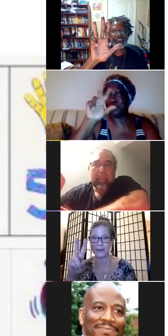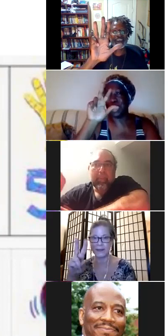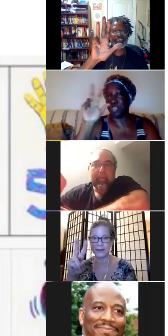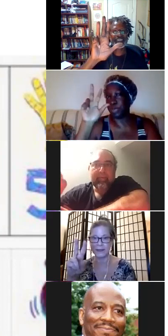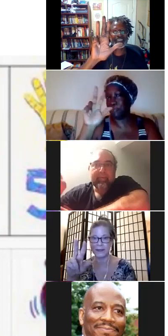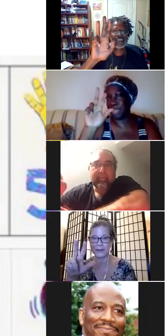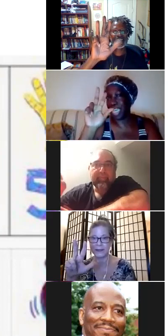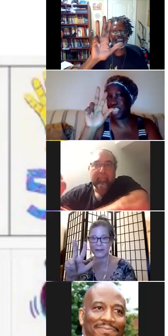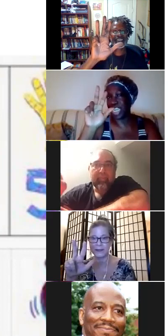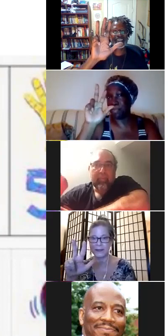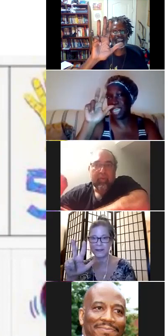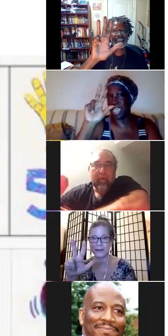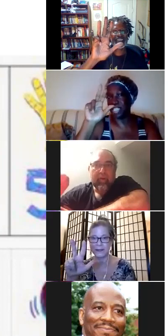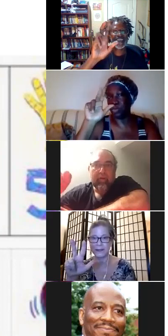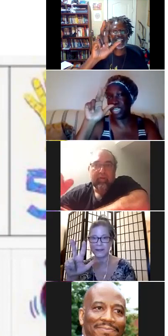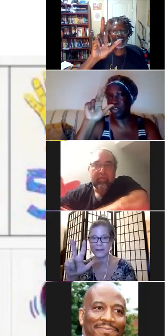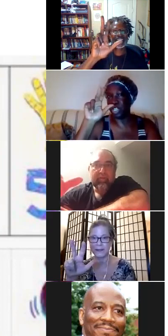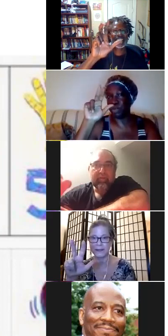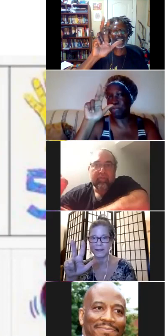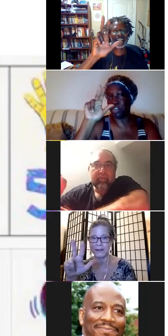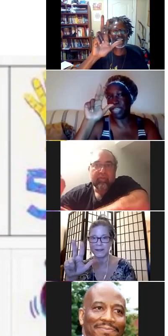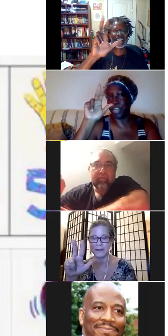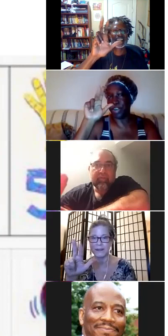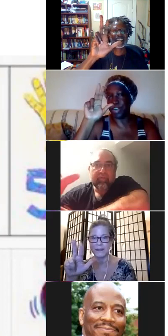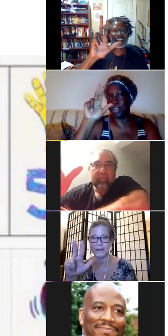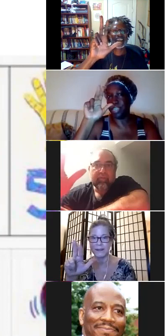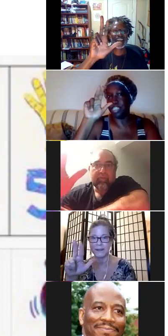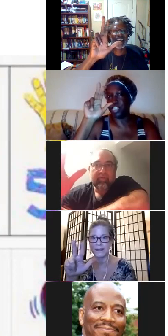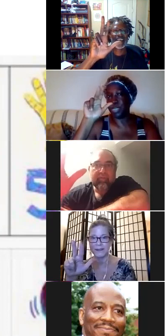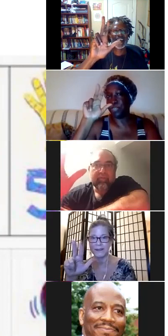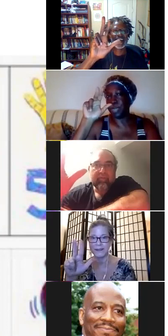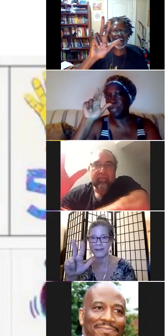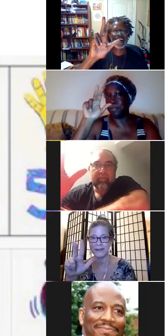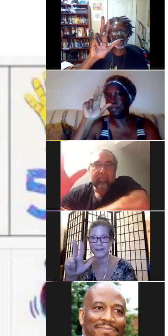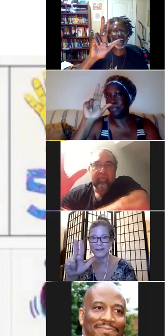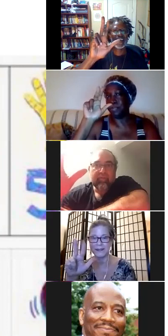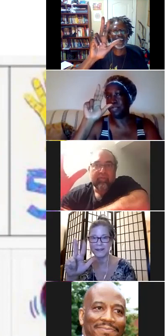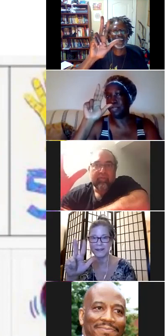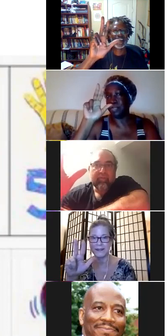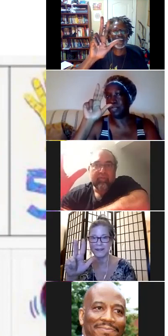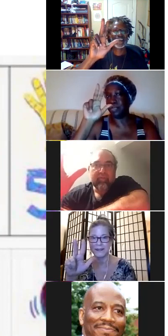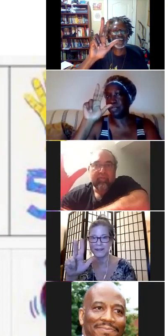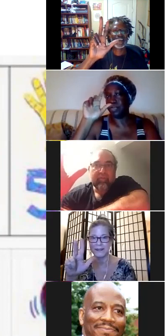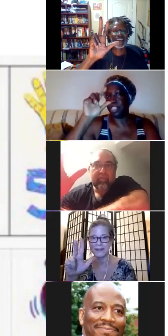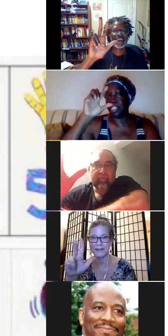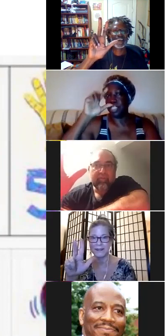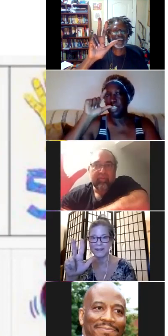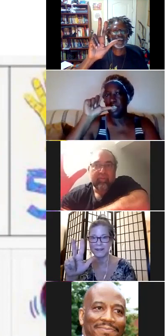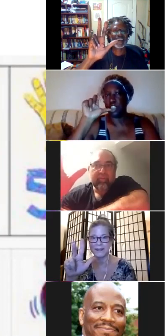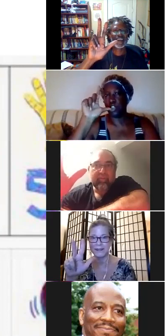So you put the 3 handshake and you wiggle your middle finger. 23.